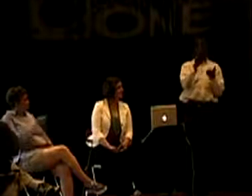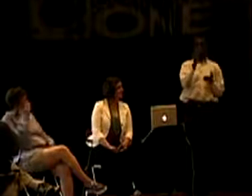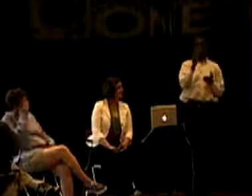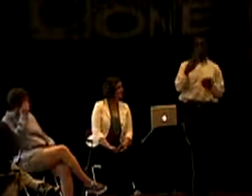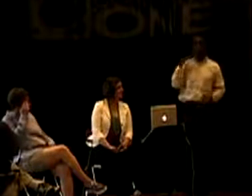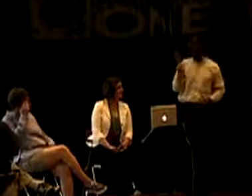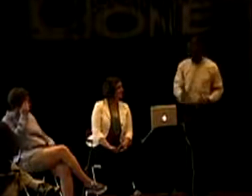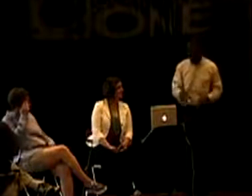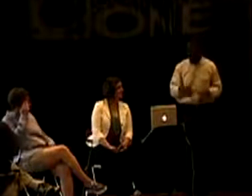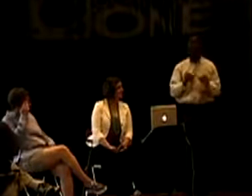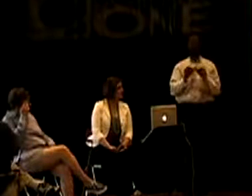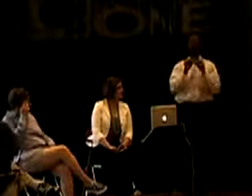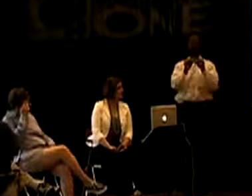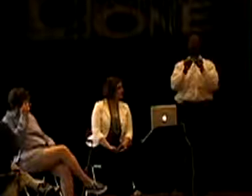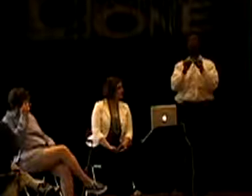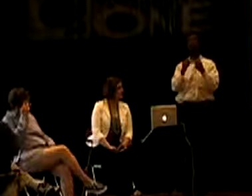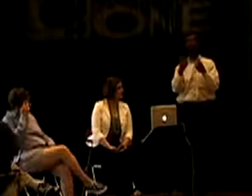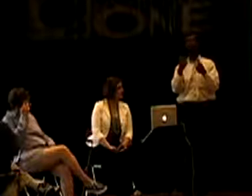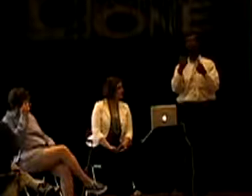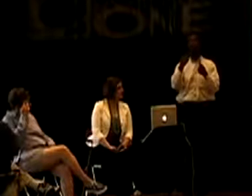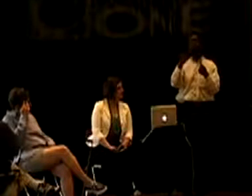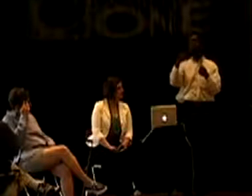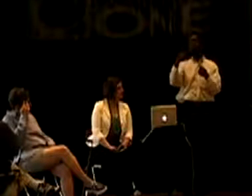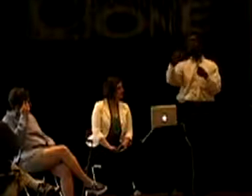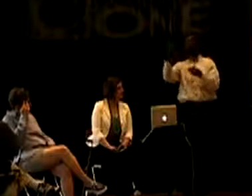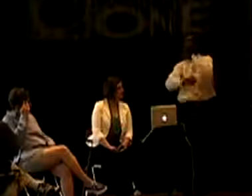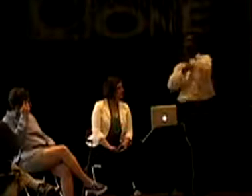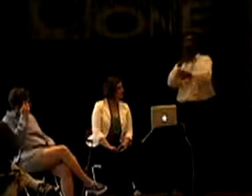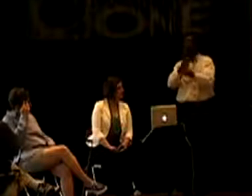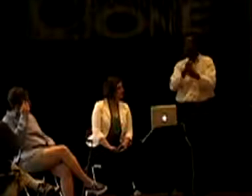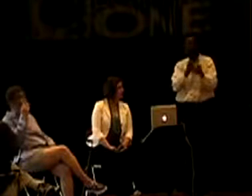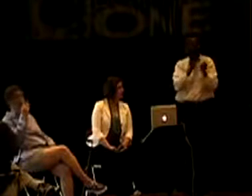2.5, 3 years of fiddling, probably a year of strong fiddling, and then,